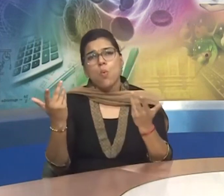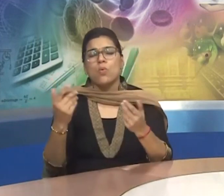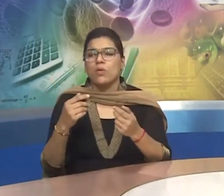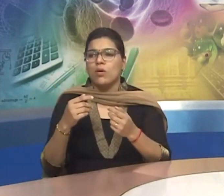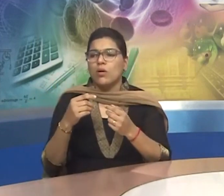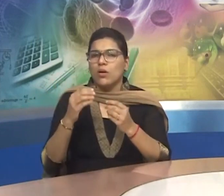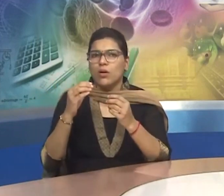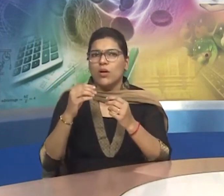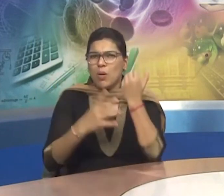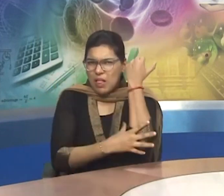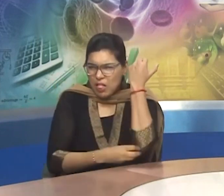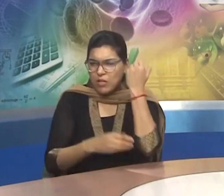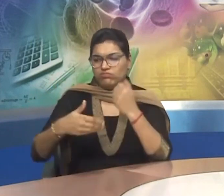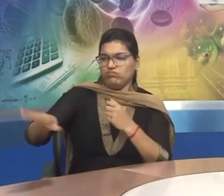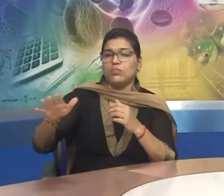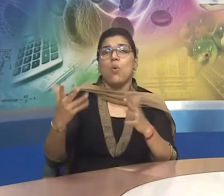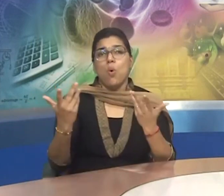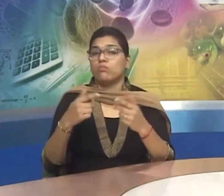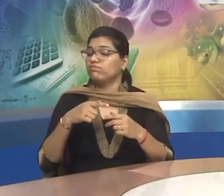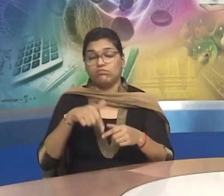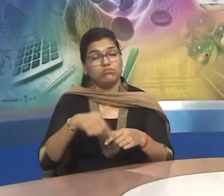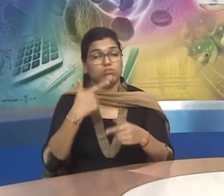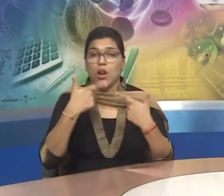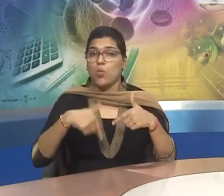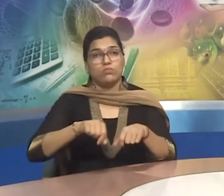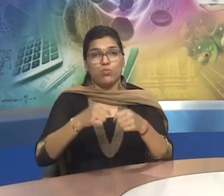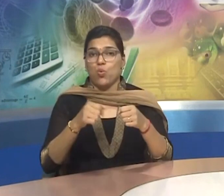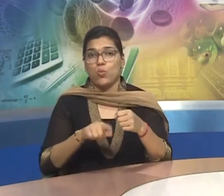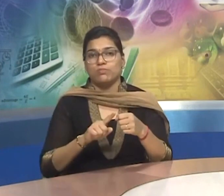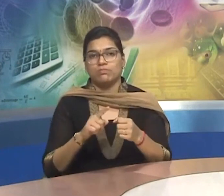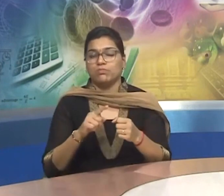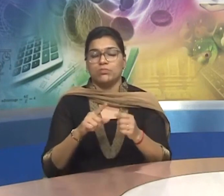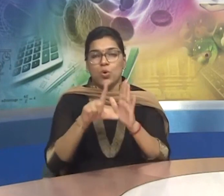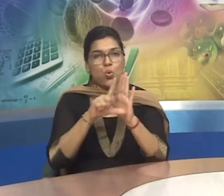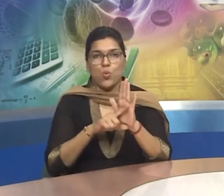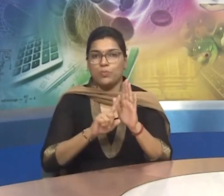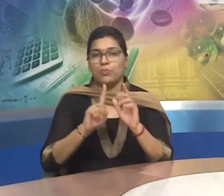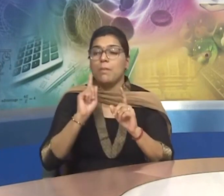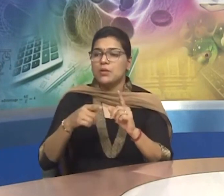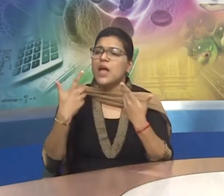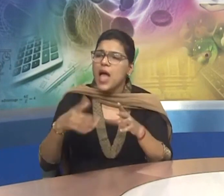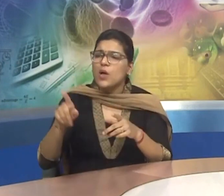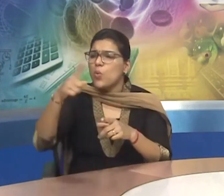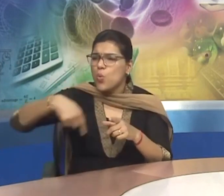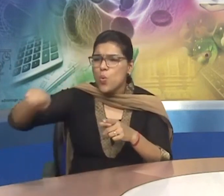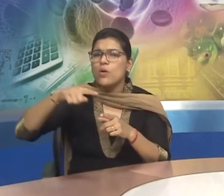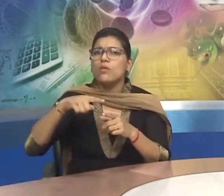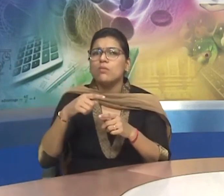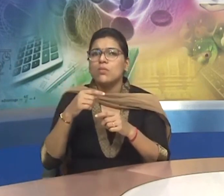On the grounds of SC or ST or the person is poor. No, we cannot do that. Our law does